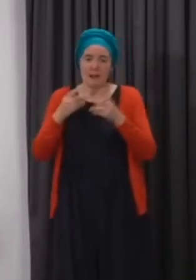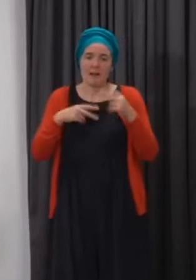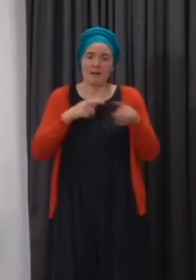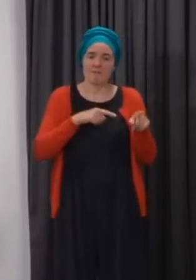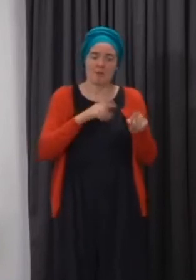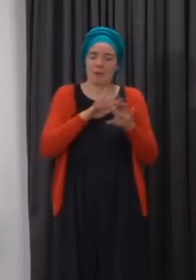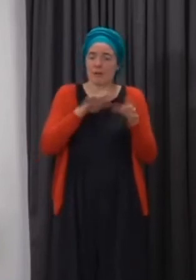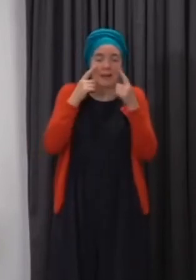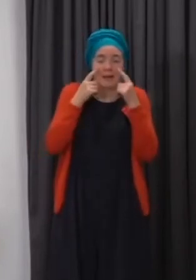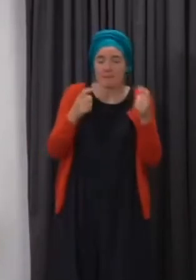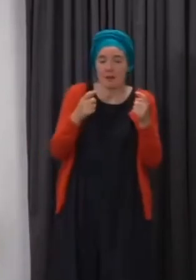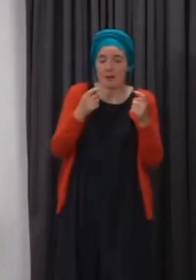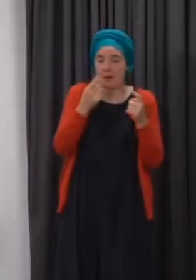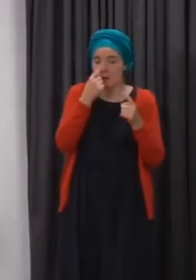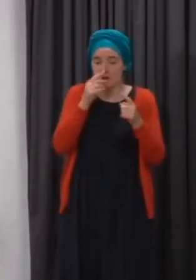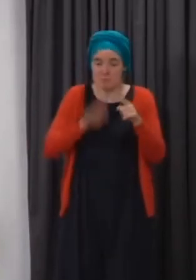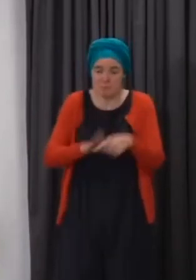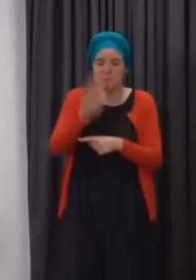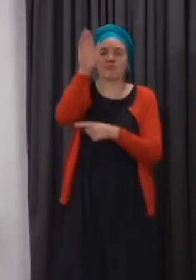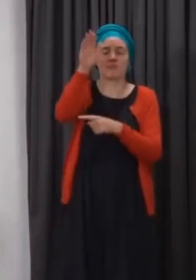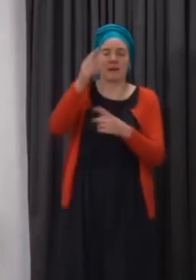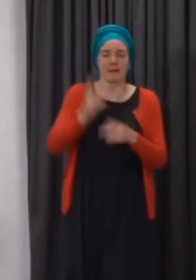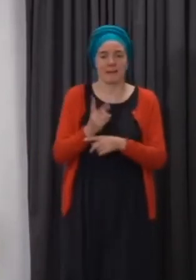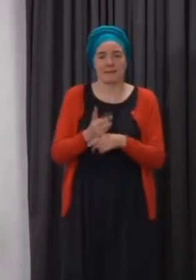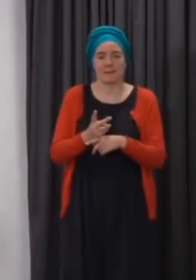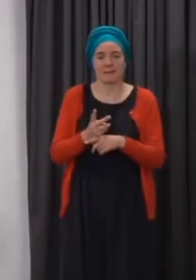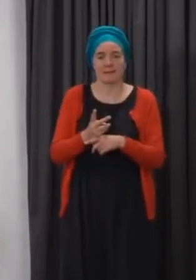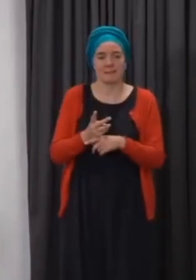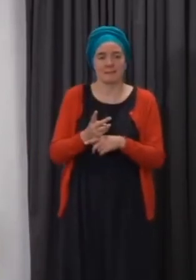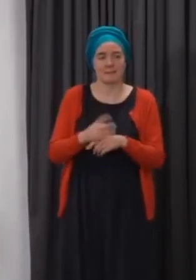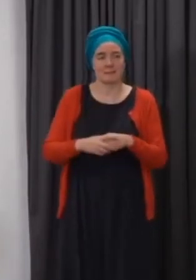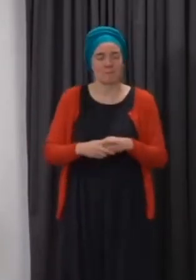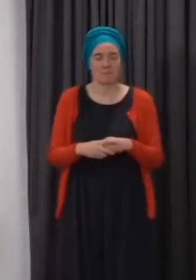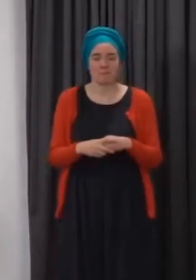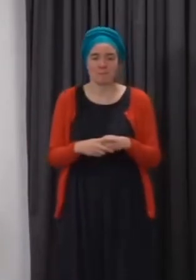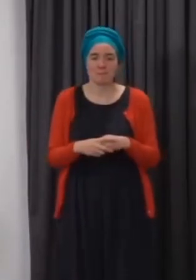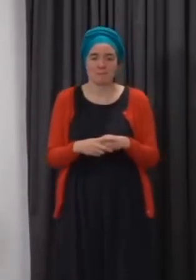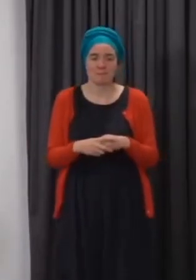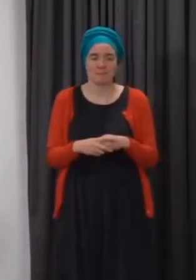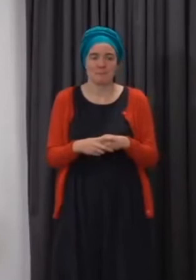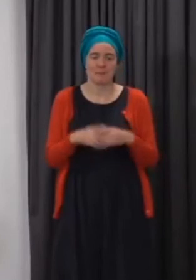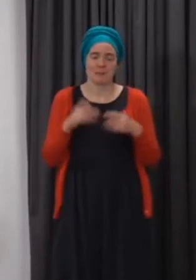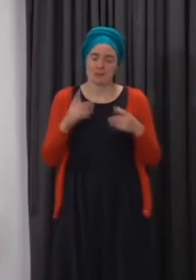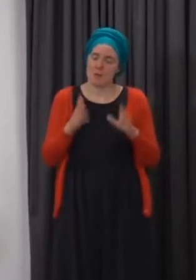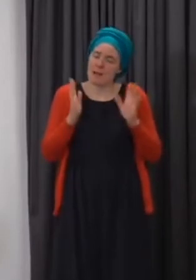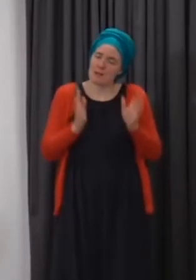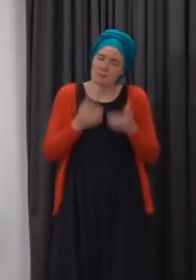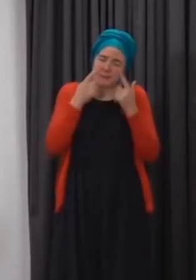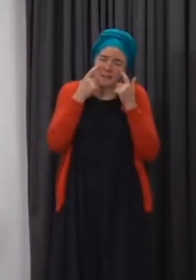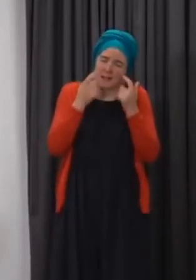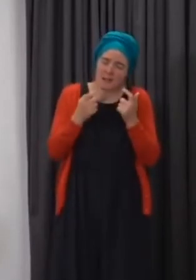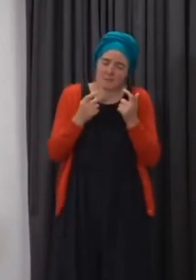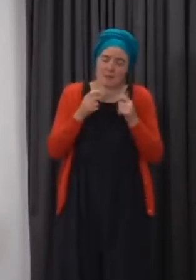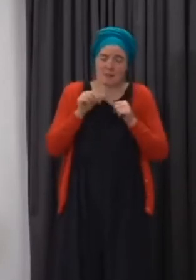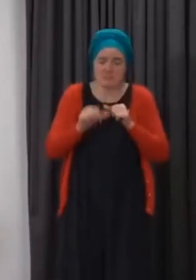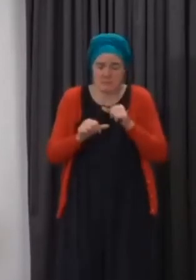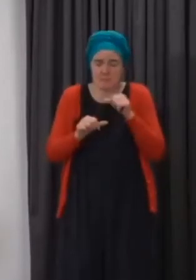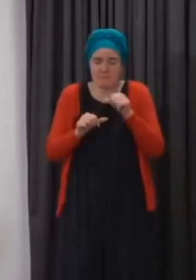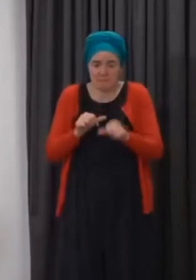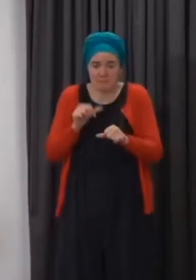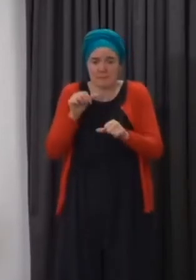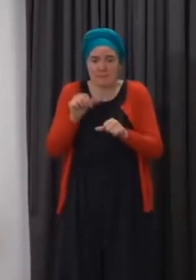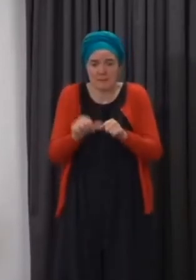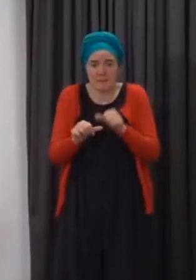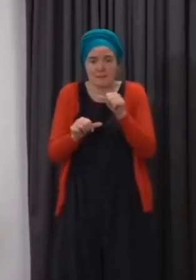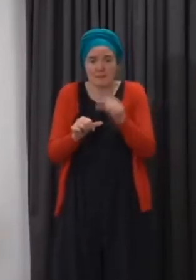I know from a Welsh Government perspective, and certainly from a First Minister perspective, an ongoing cautious and progressive approach is really important, but we will continue